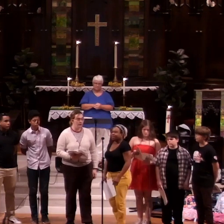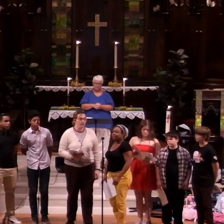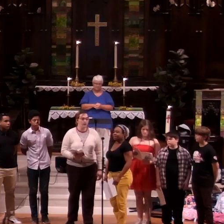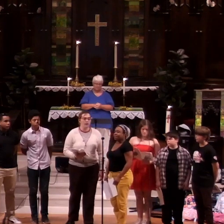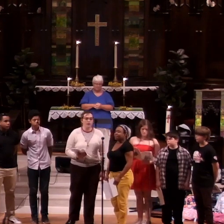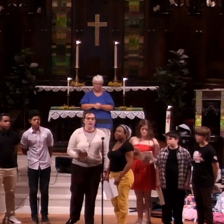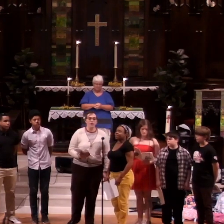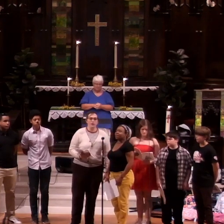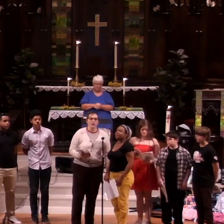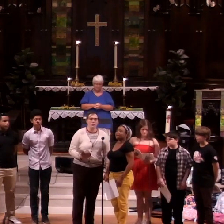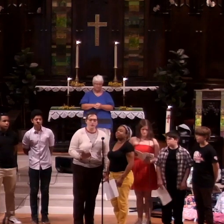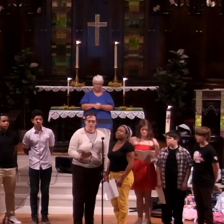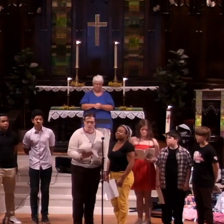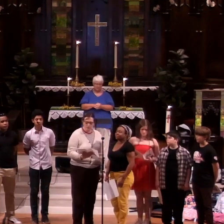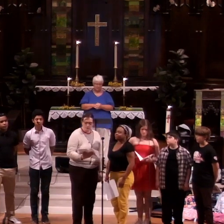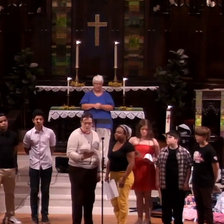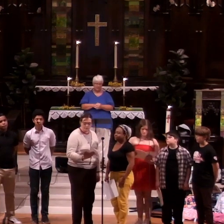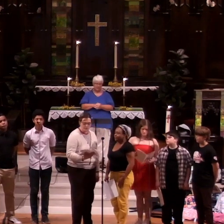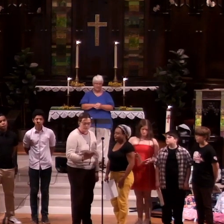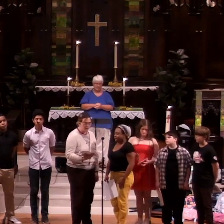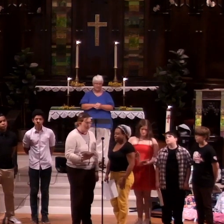And